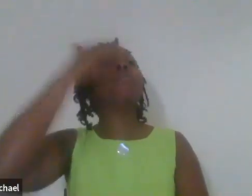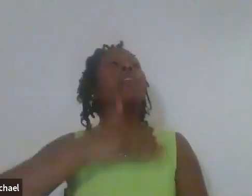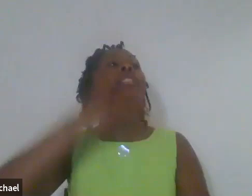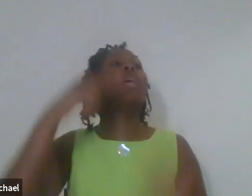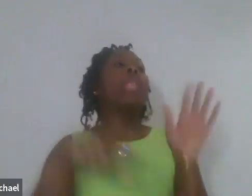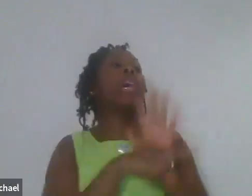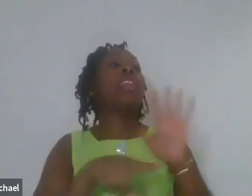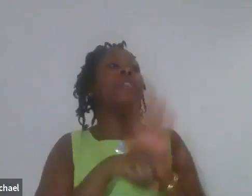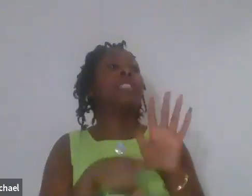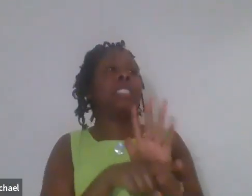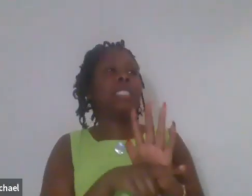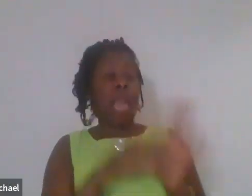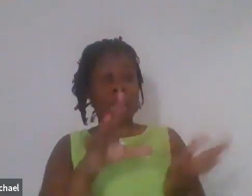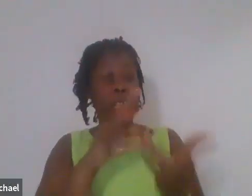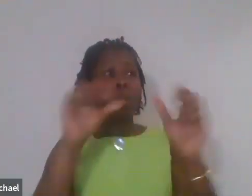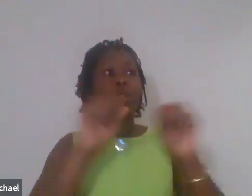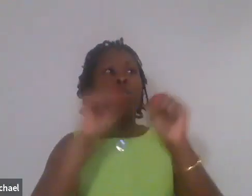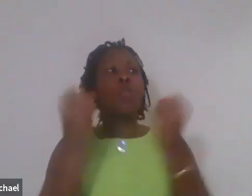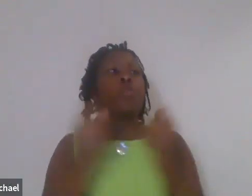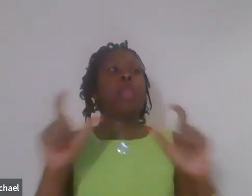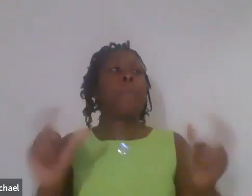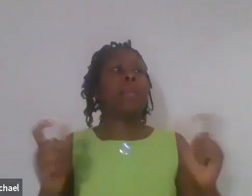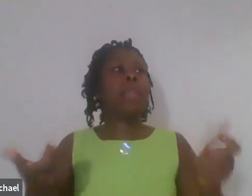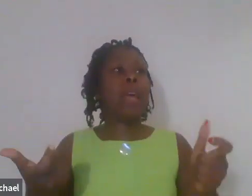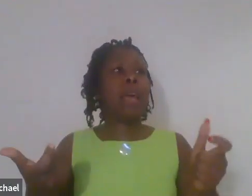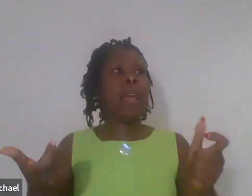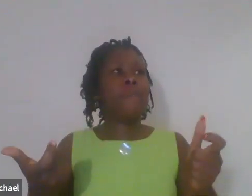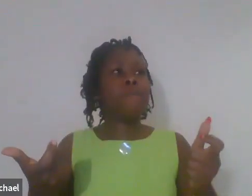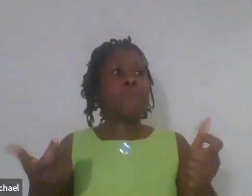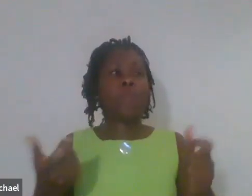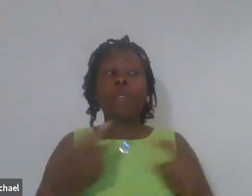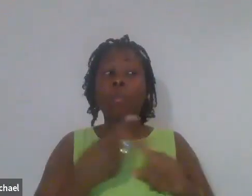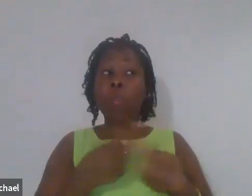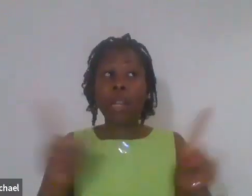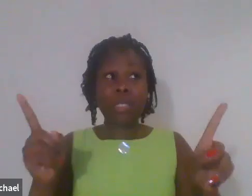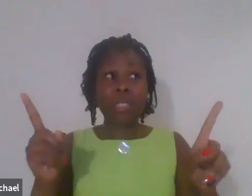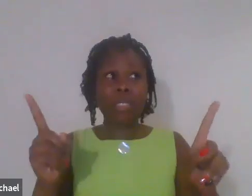Every day I have to face negativity on social media. But